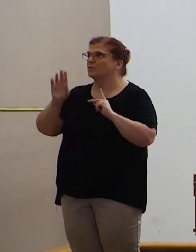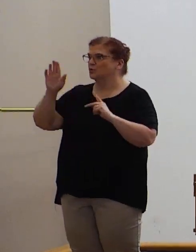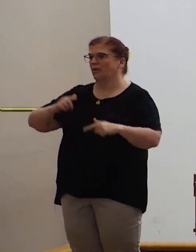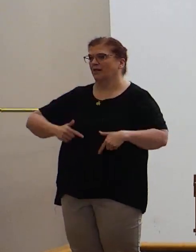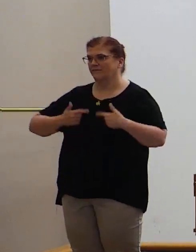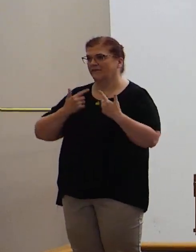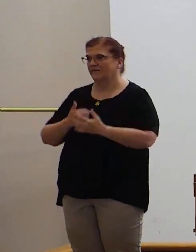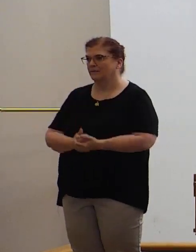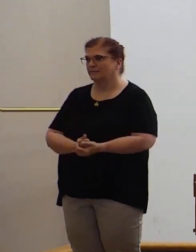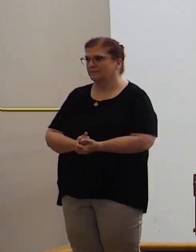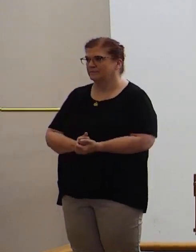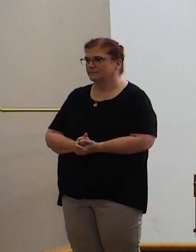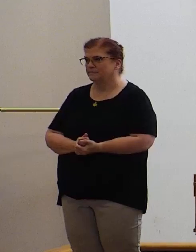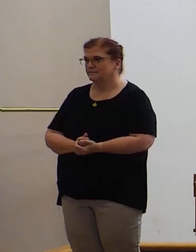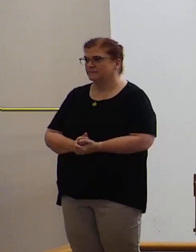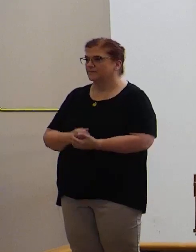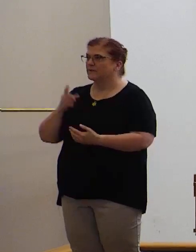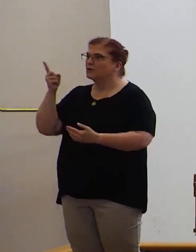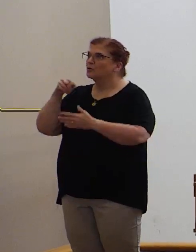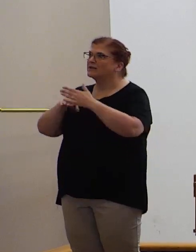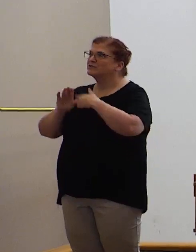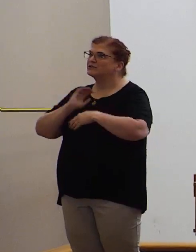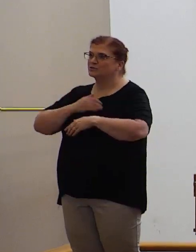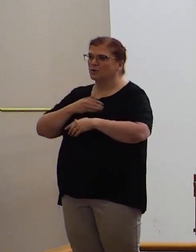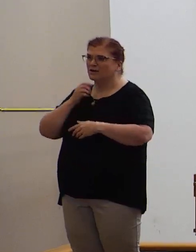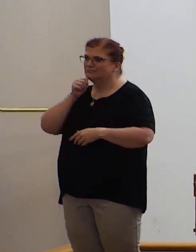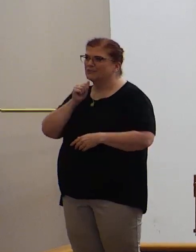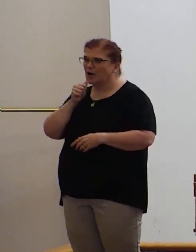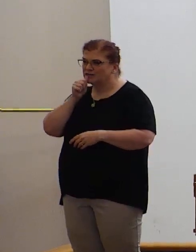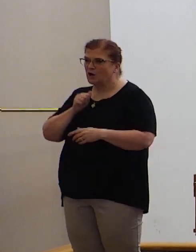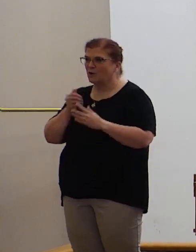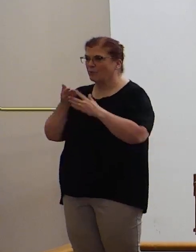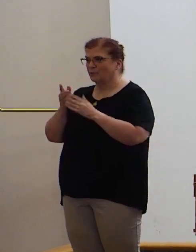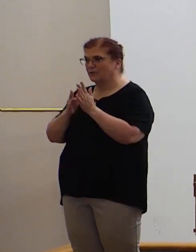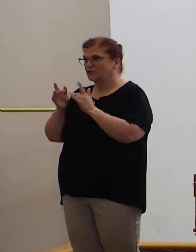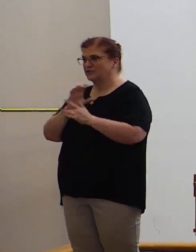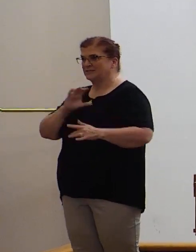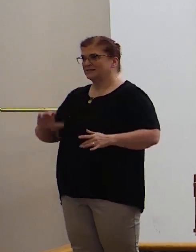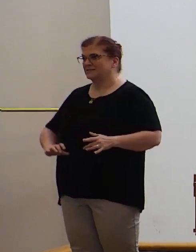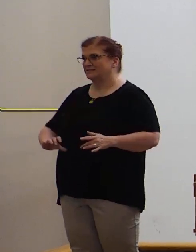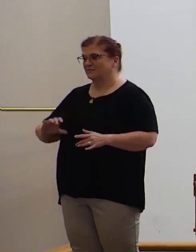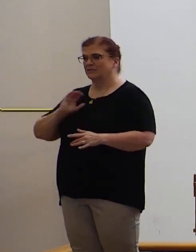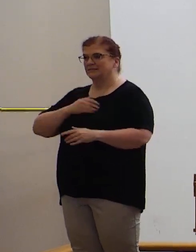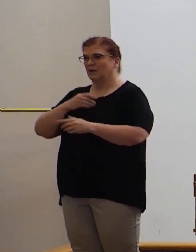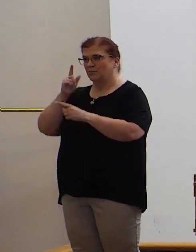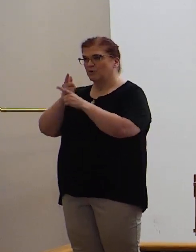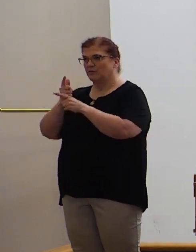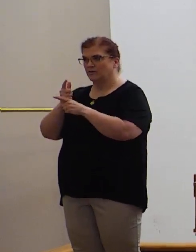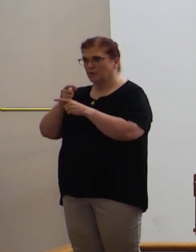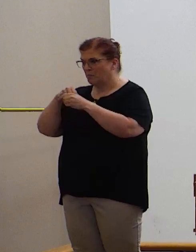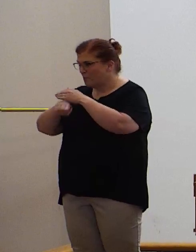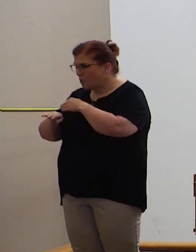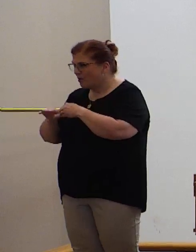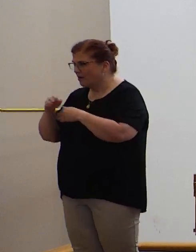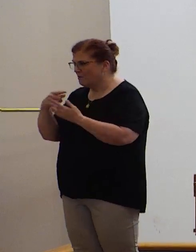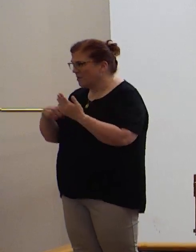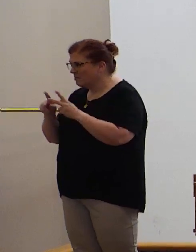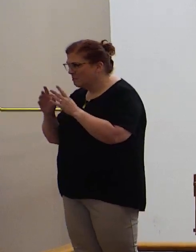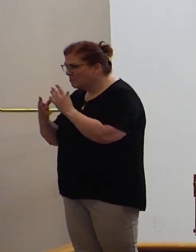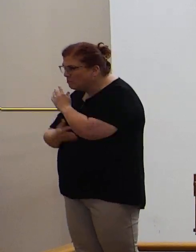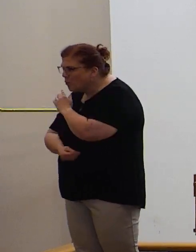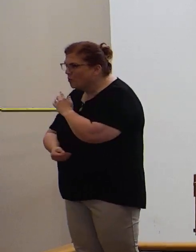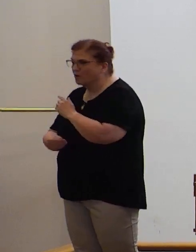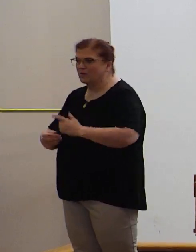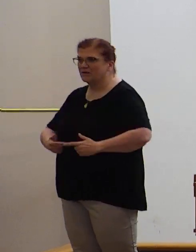life. You entered into our sorrows in Jesus, our brother. He was born among the poor. He lived under